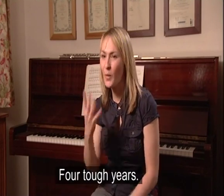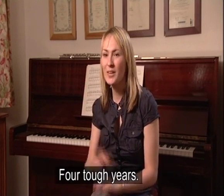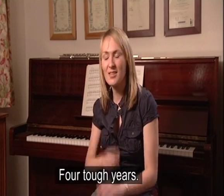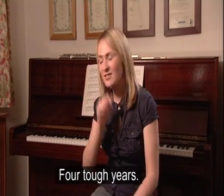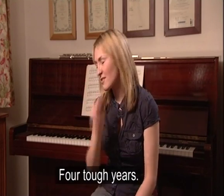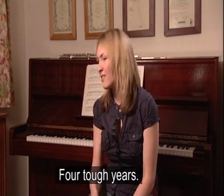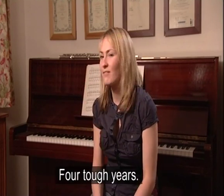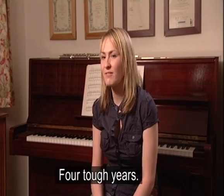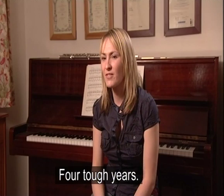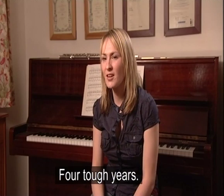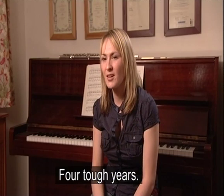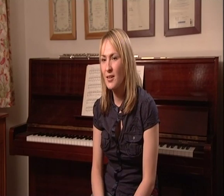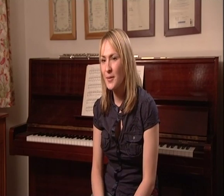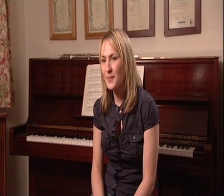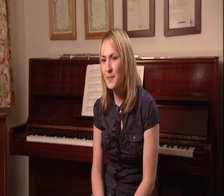Four tough years.